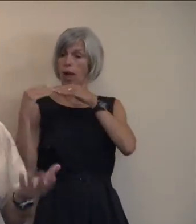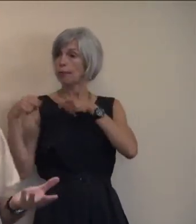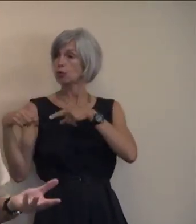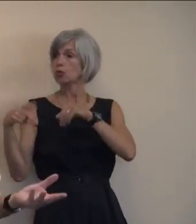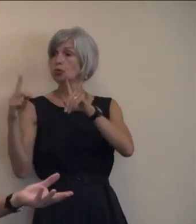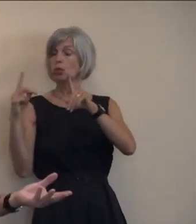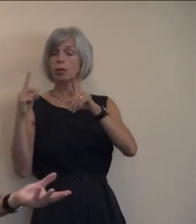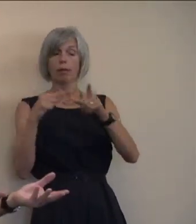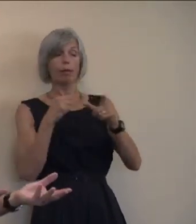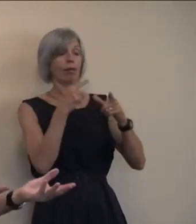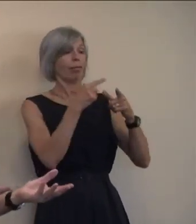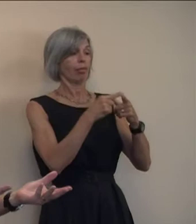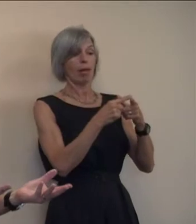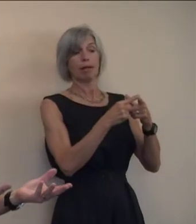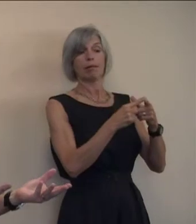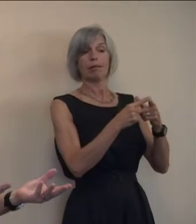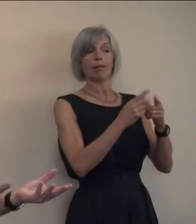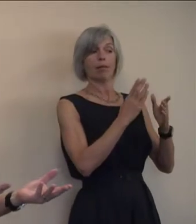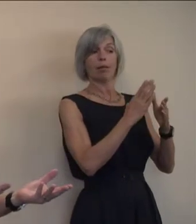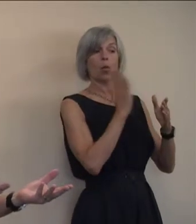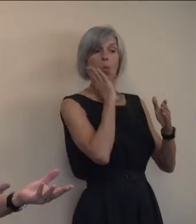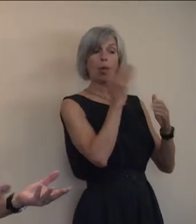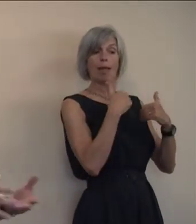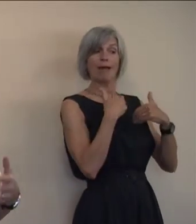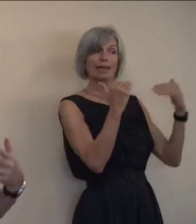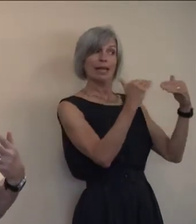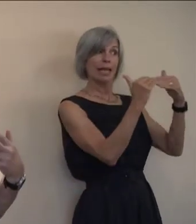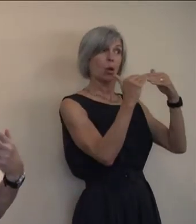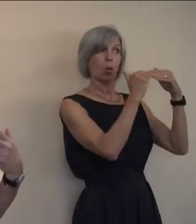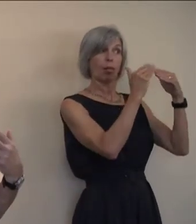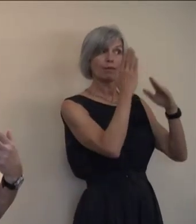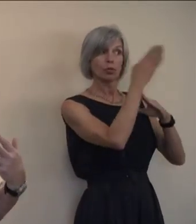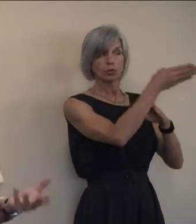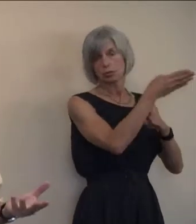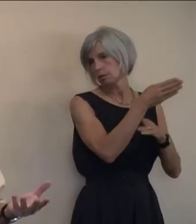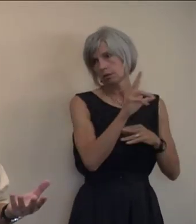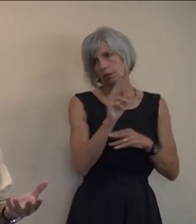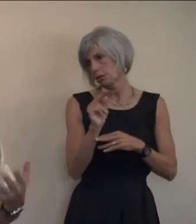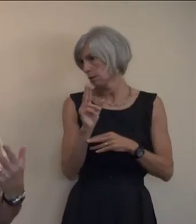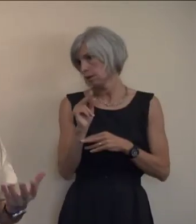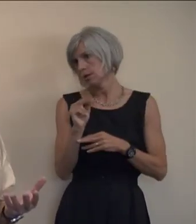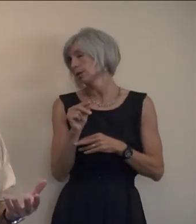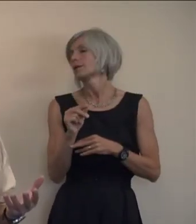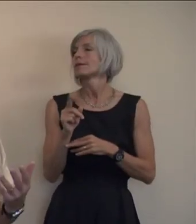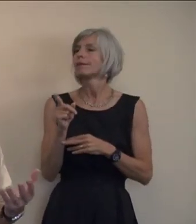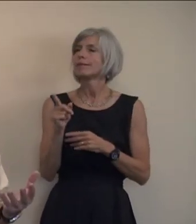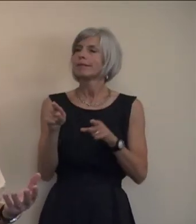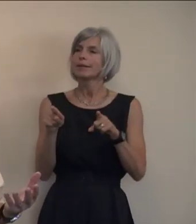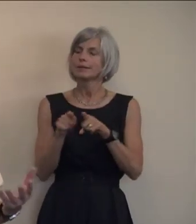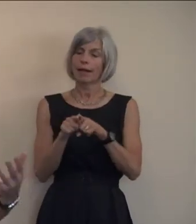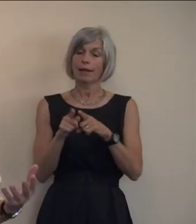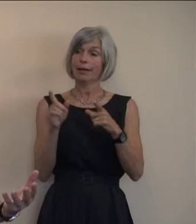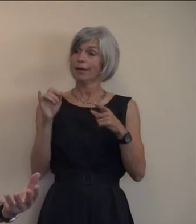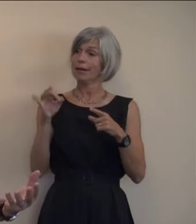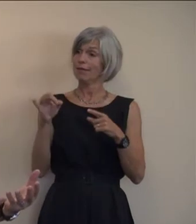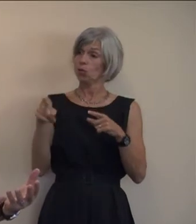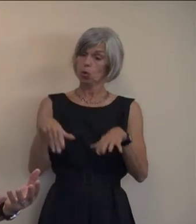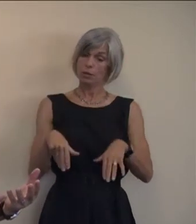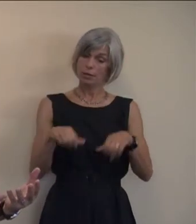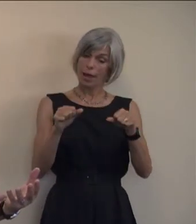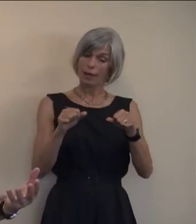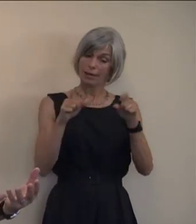we take a test as a student, and a 90 qualifies for an A minus if you're